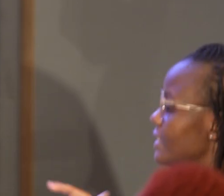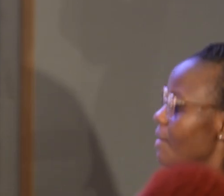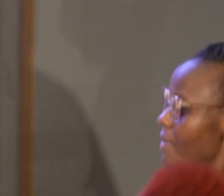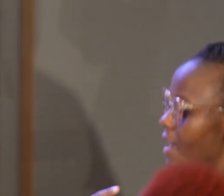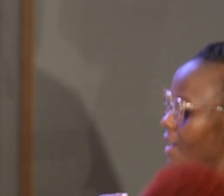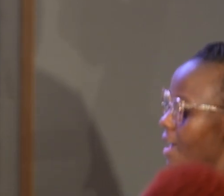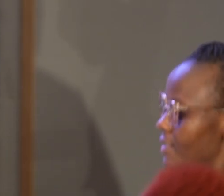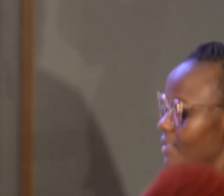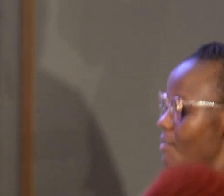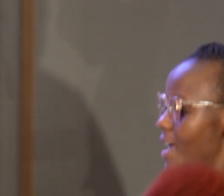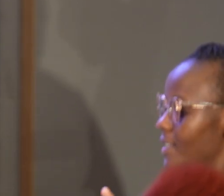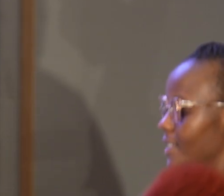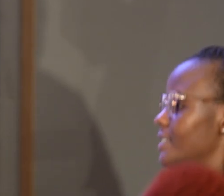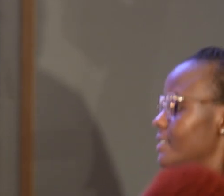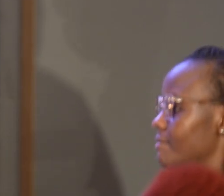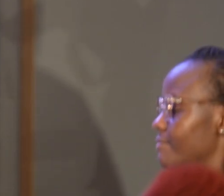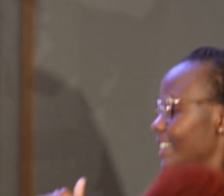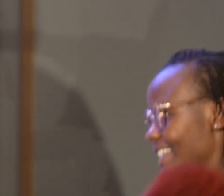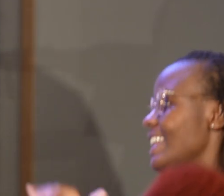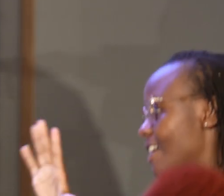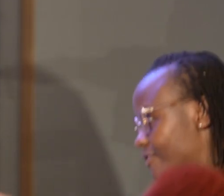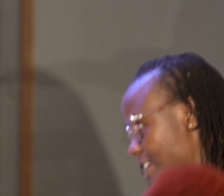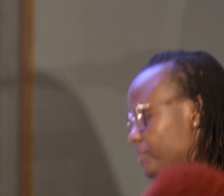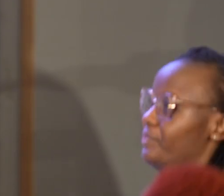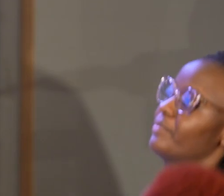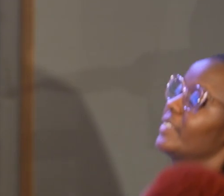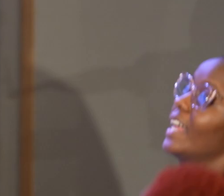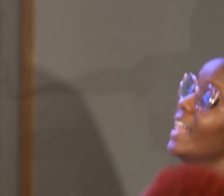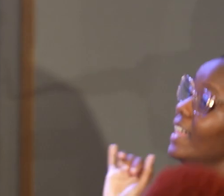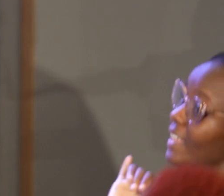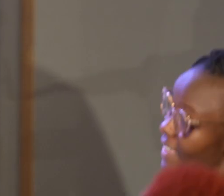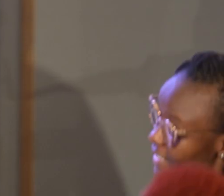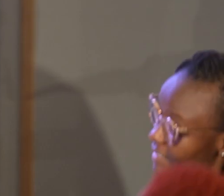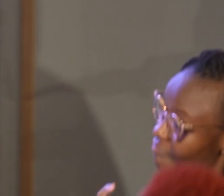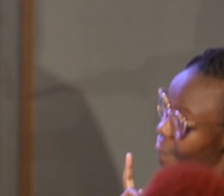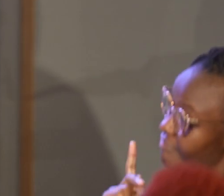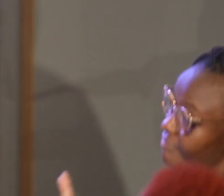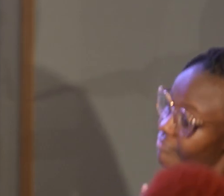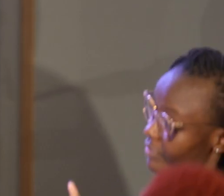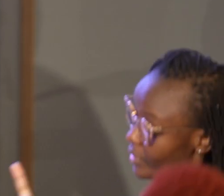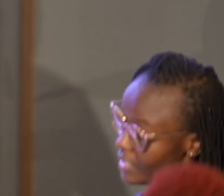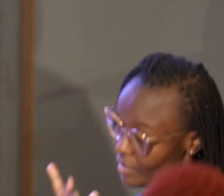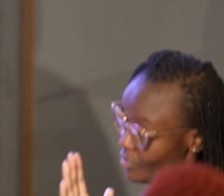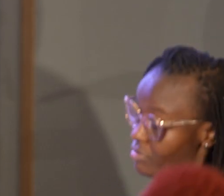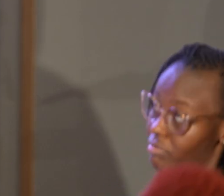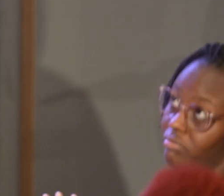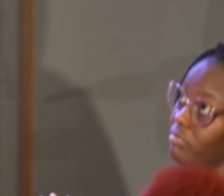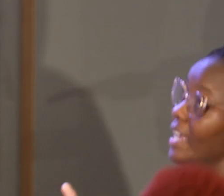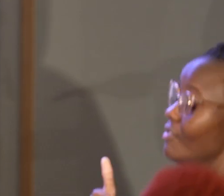the path for the region. And it was in a process that was very involving